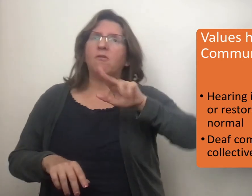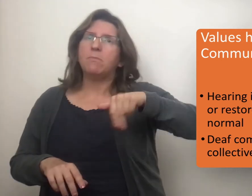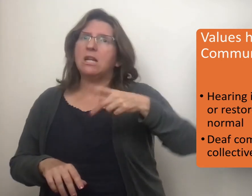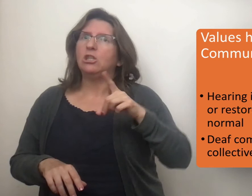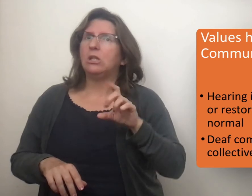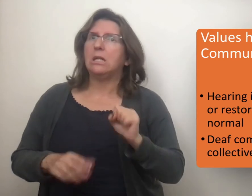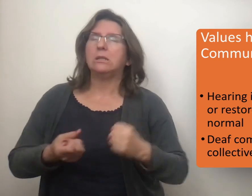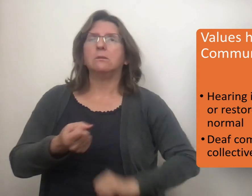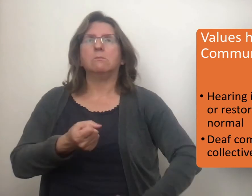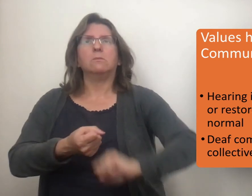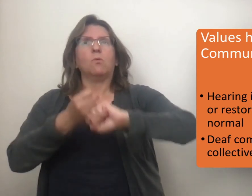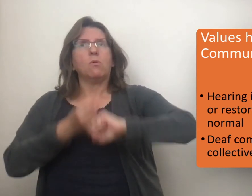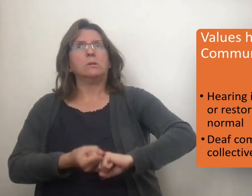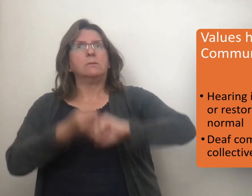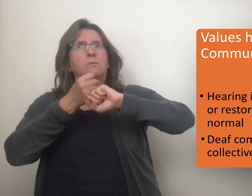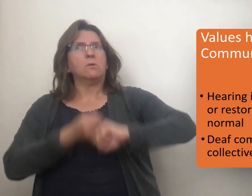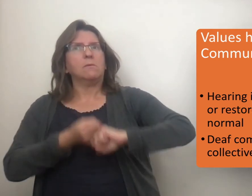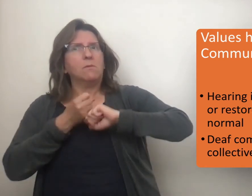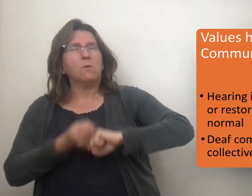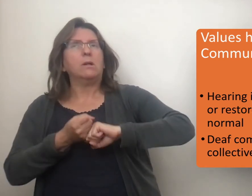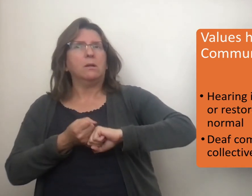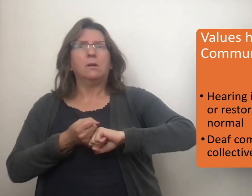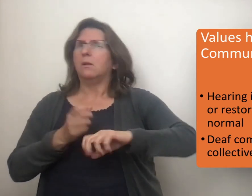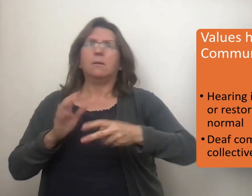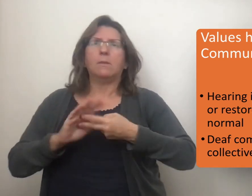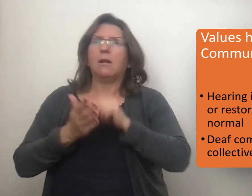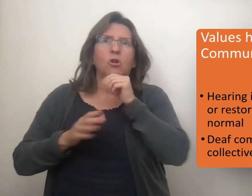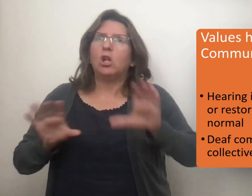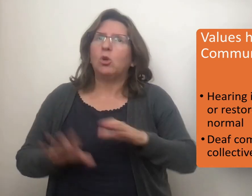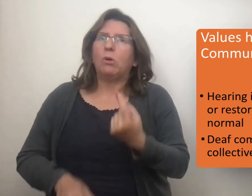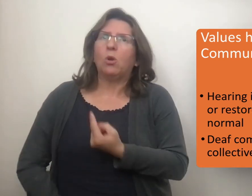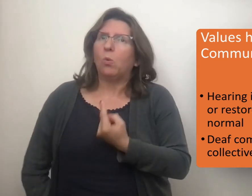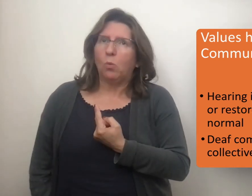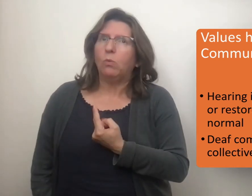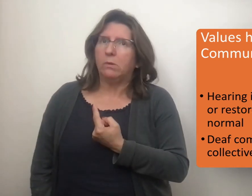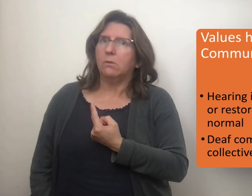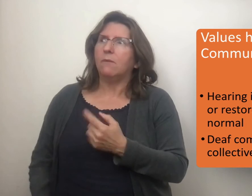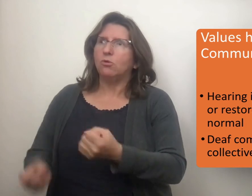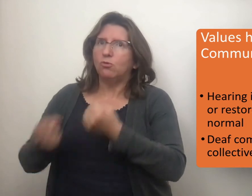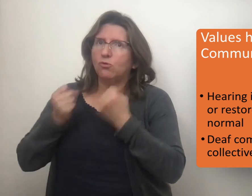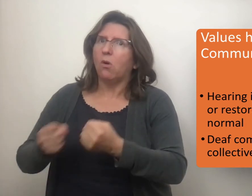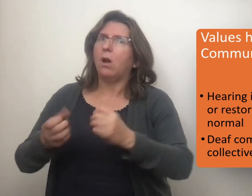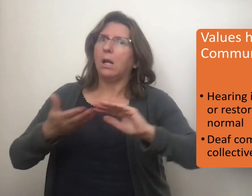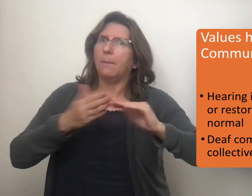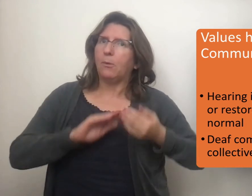deaf community across Canada, the support of other deaf academics, and a strong network of deaf